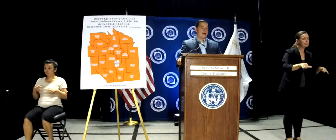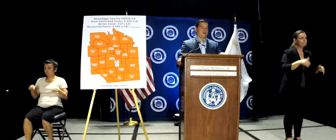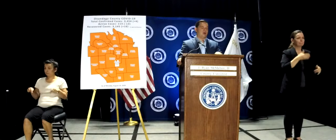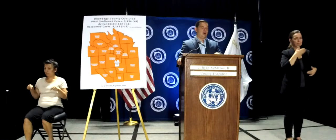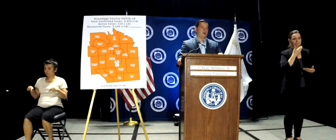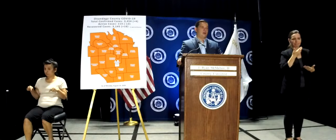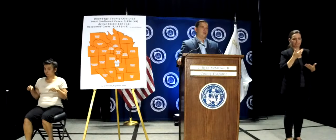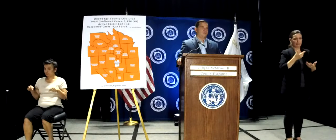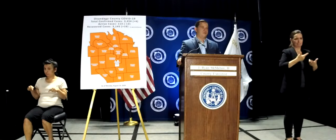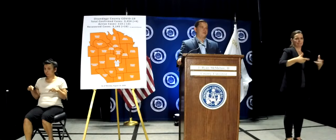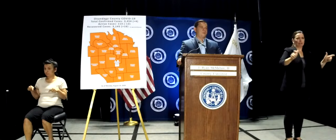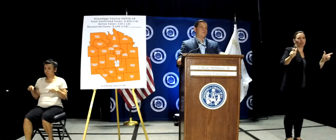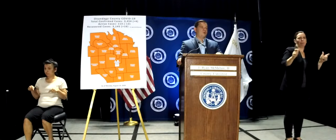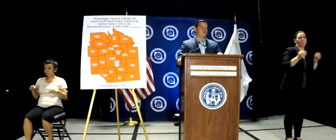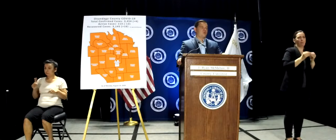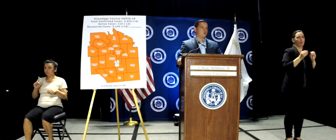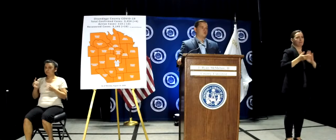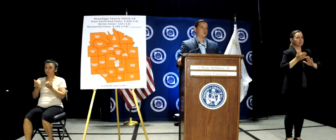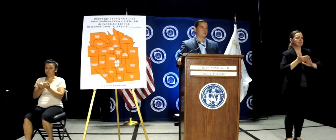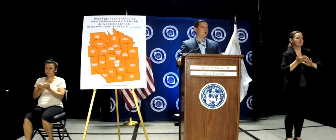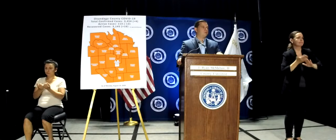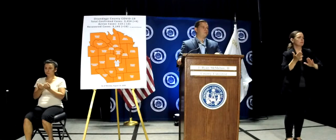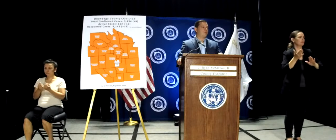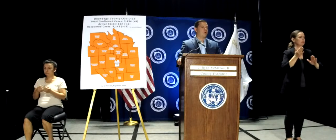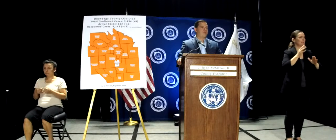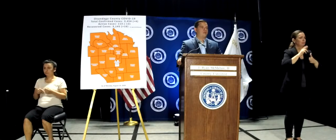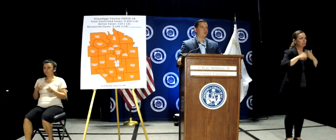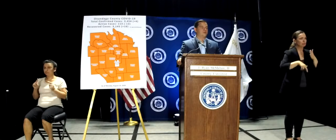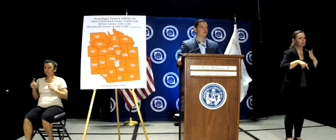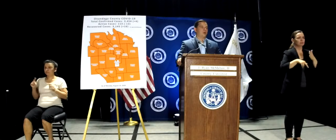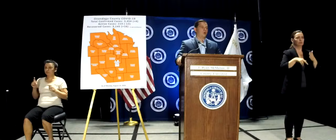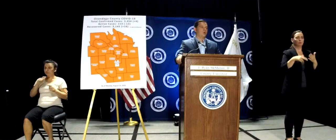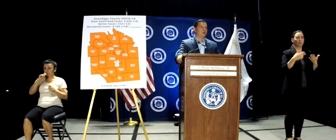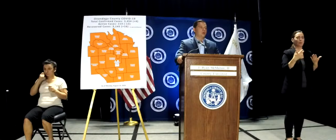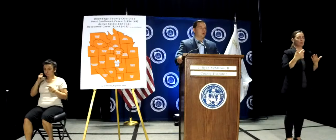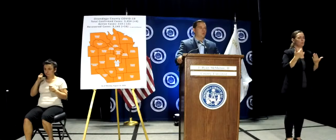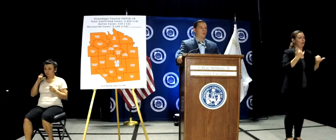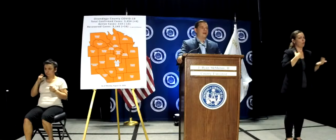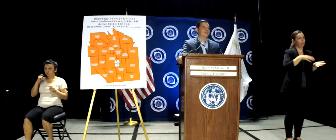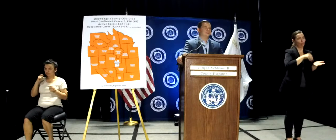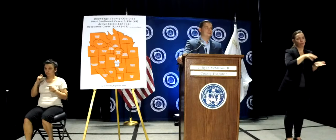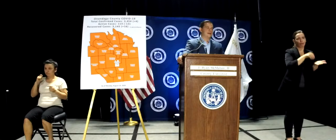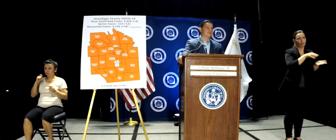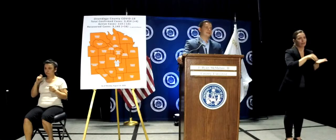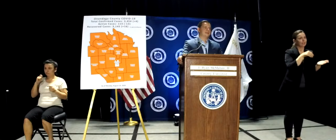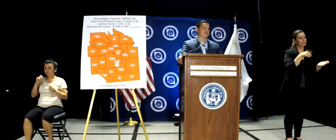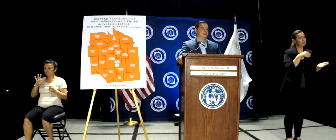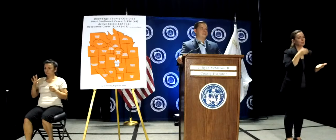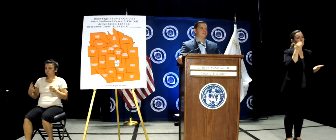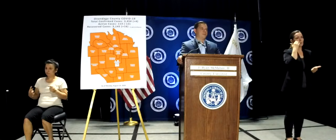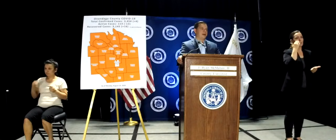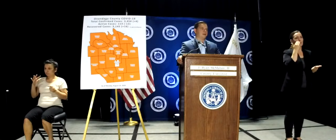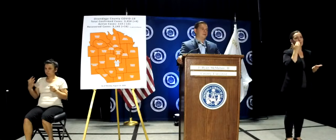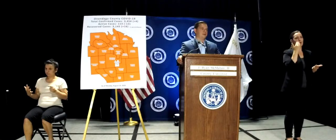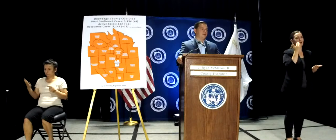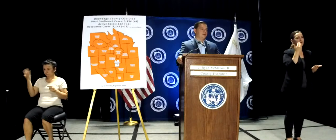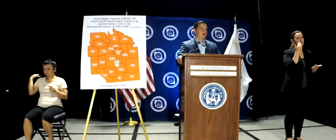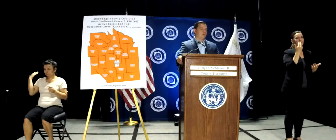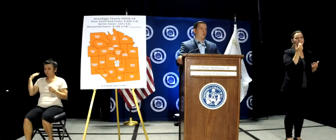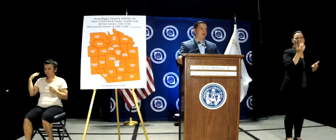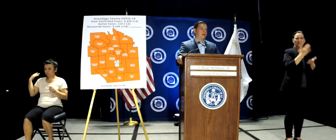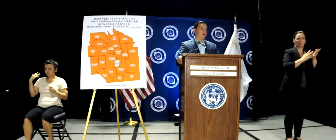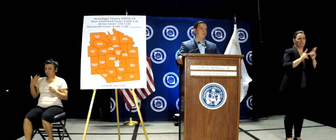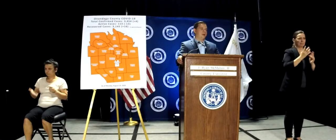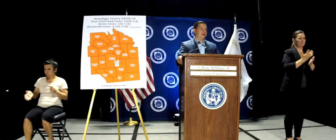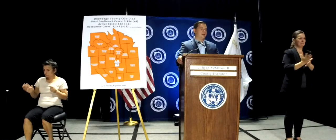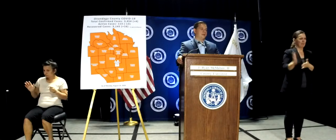think the backlog of those folks 4 or 5 weeks ago who went testing asymptomatically and